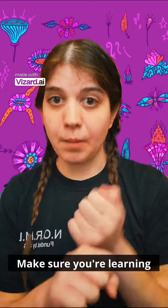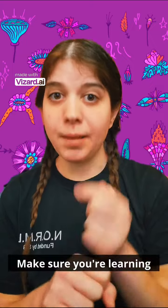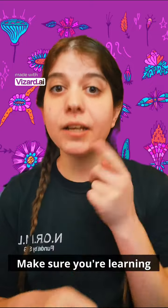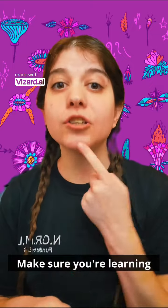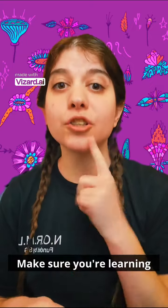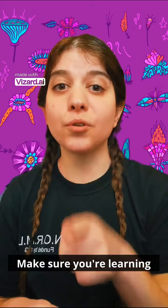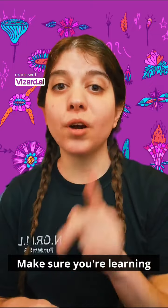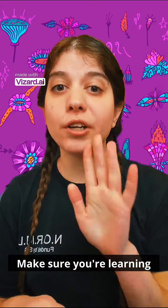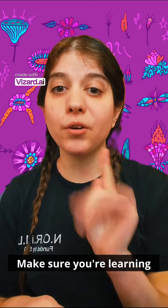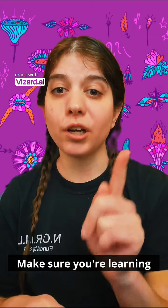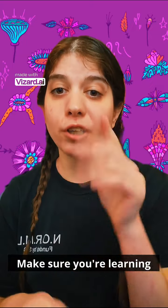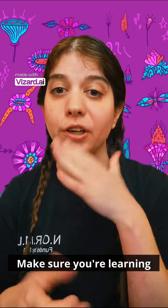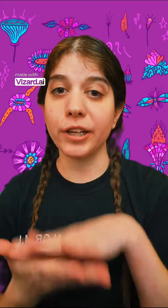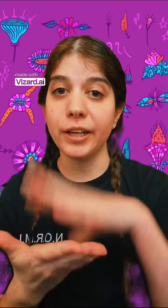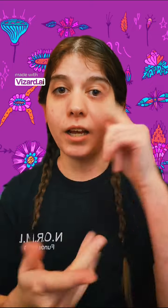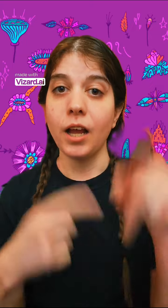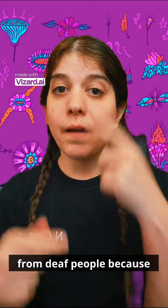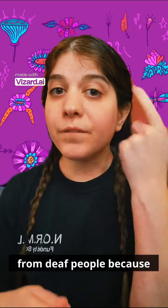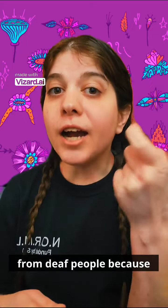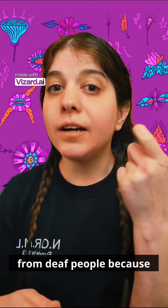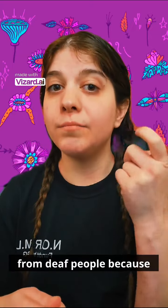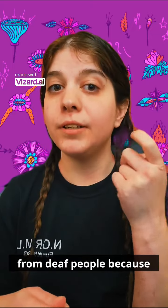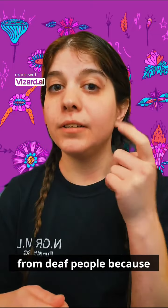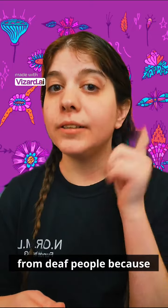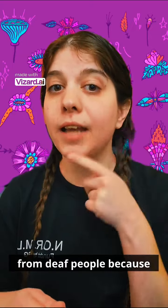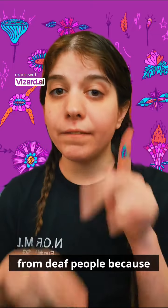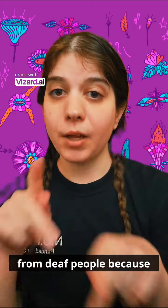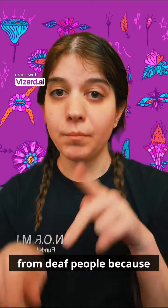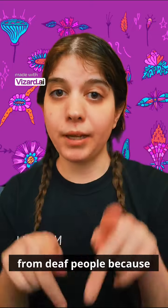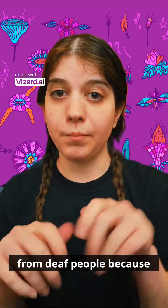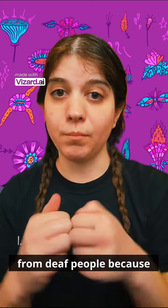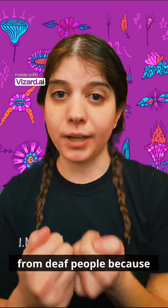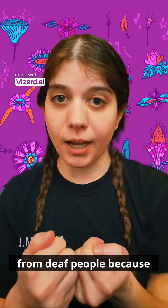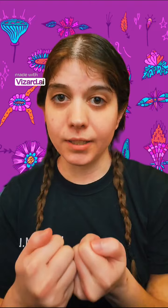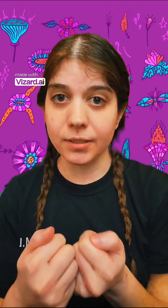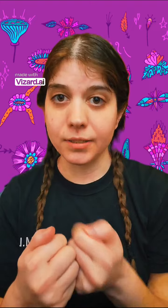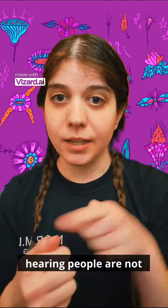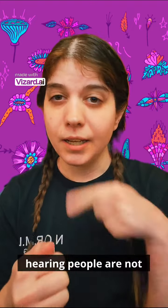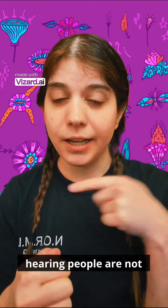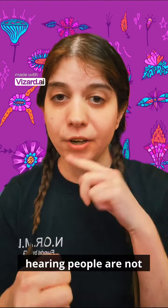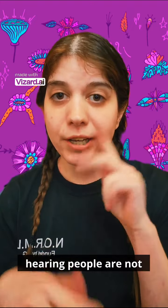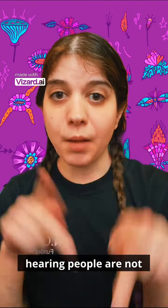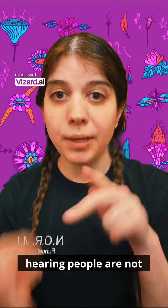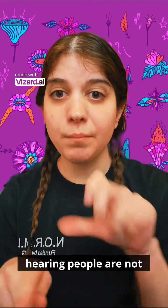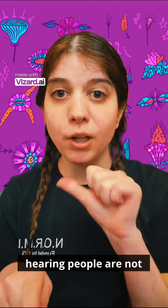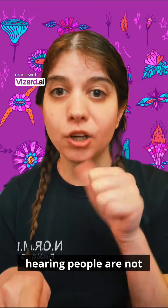Make sure you're learning from deaf people, because hearing people are